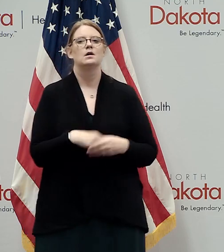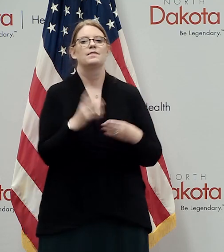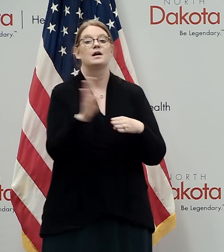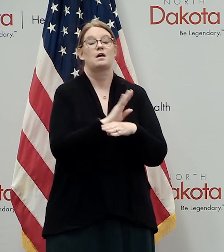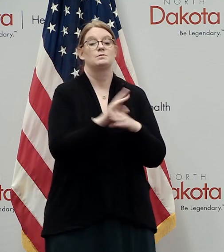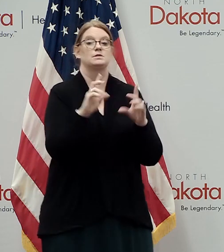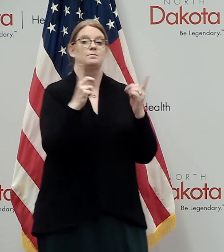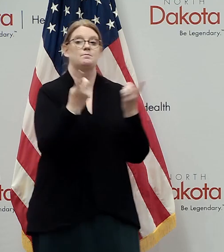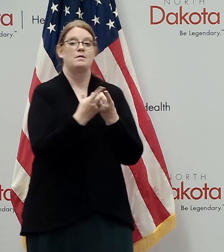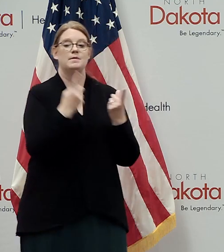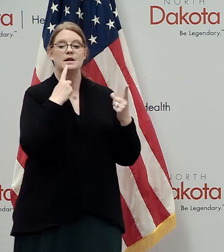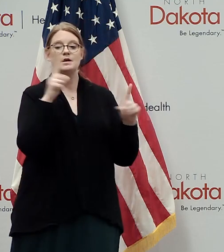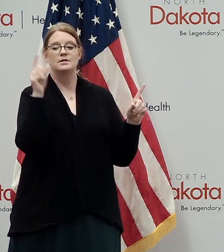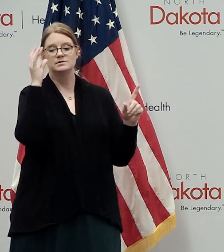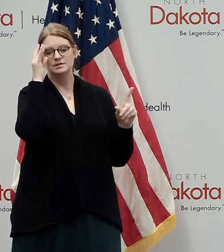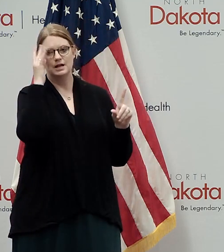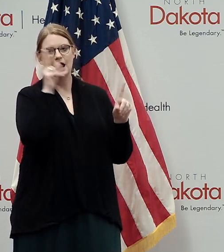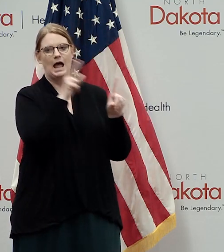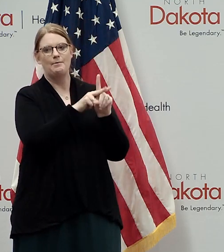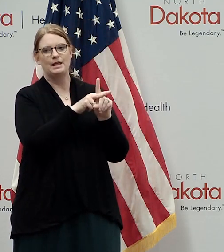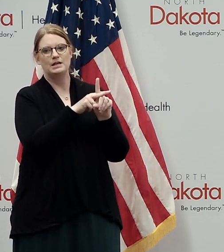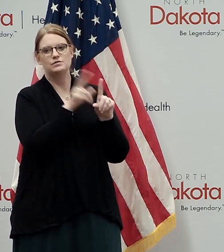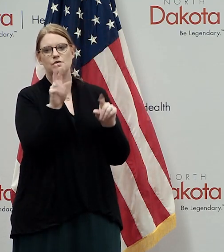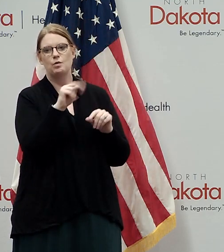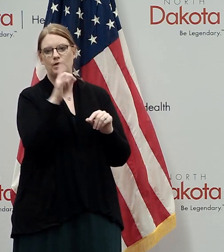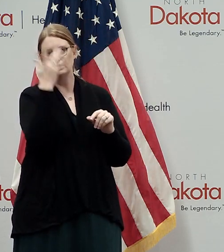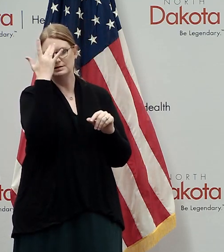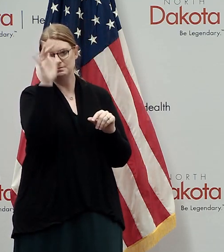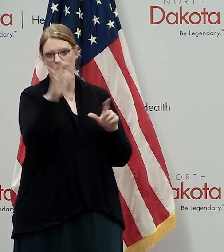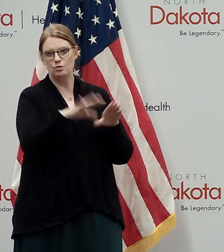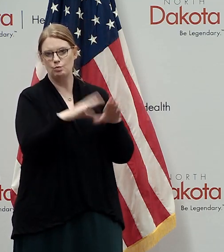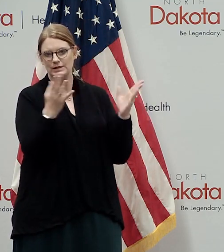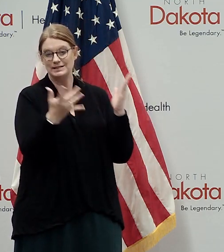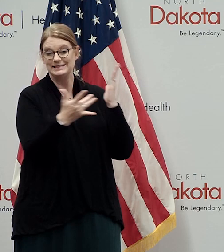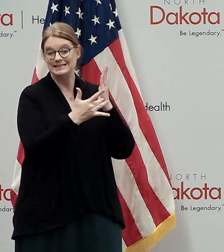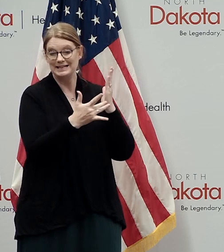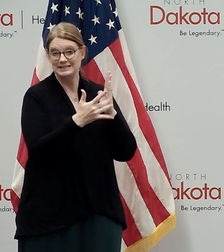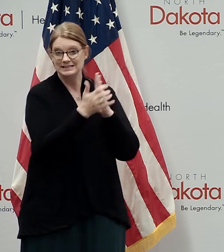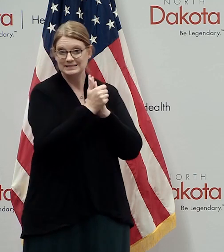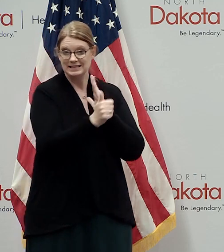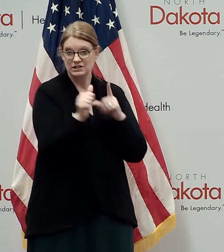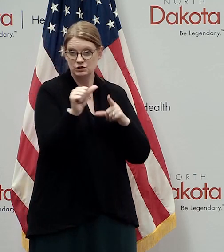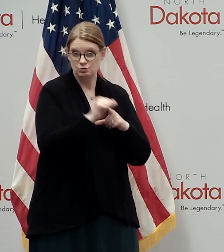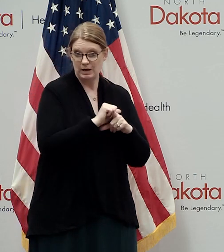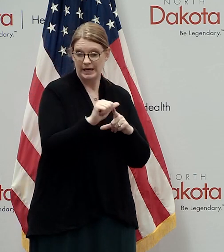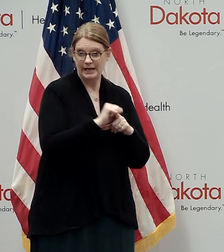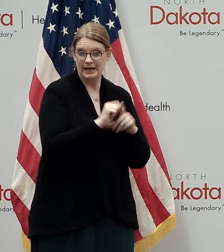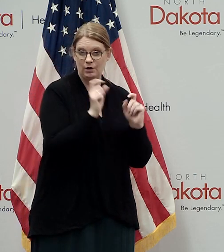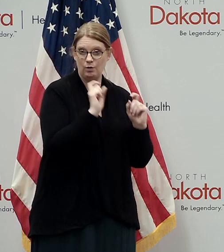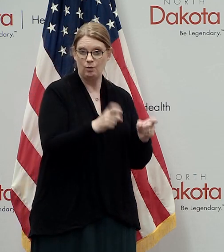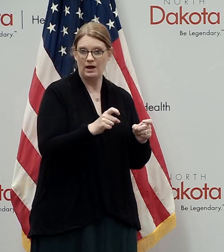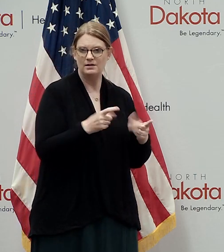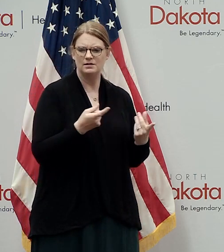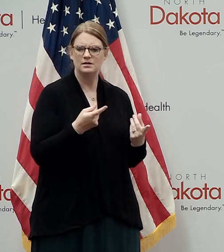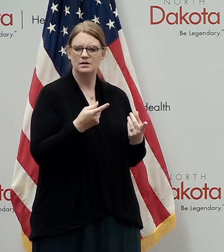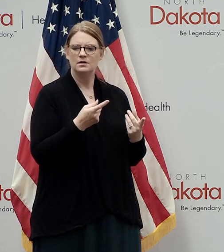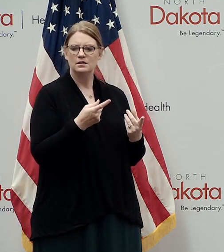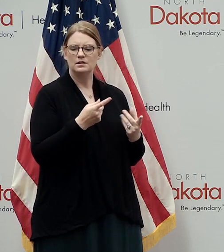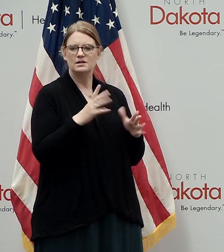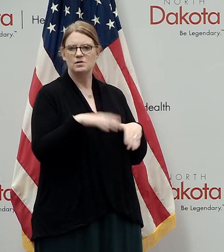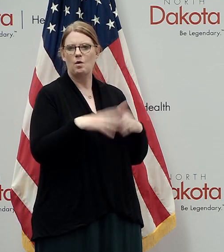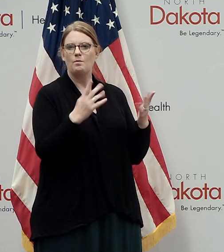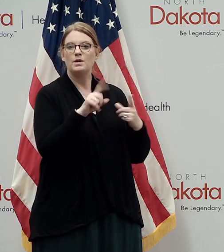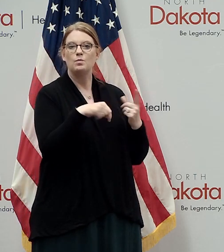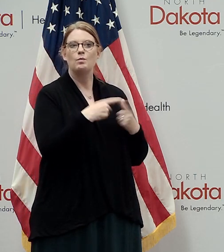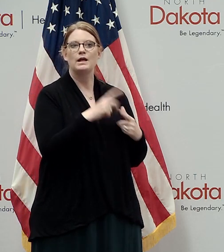will also announce today application window for the North Dakota Smart Restart Technical Skill Training Grant. That's anticipated to open